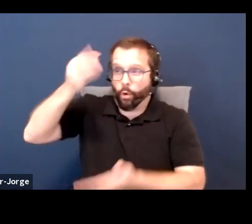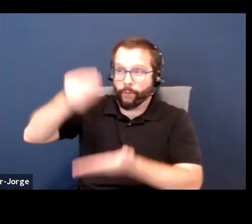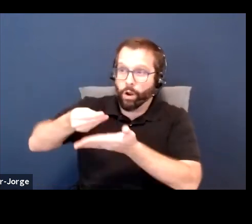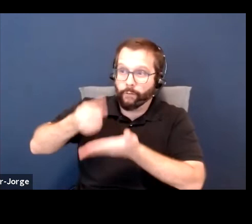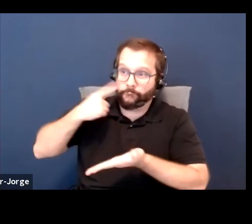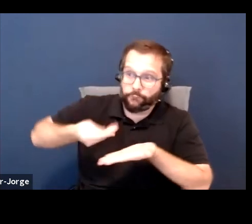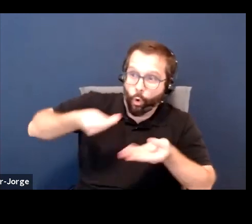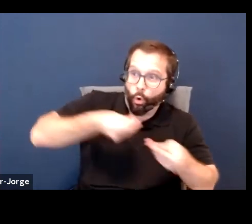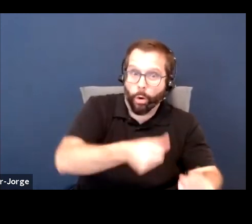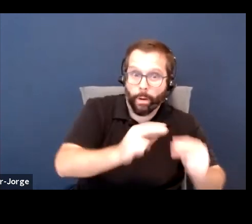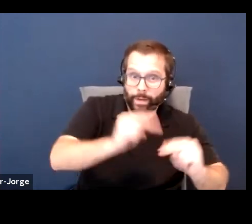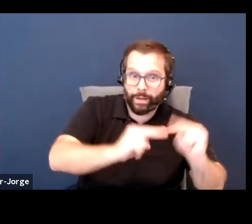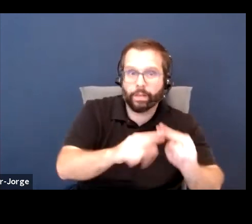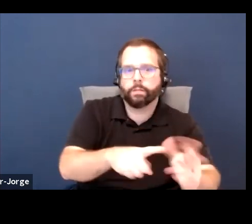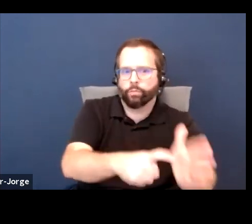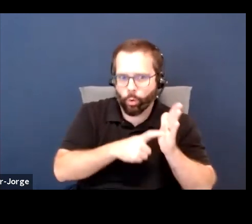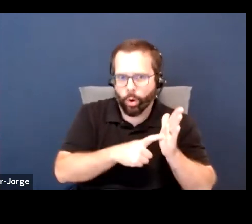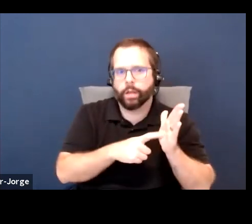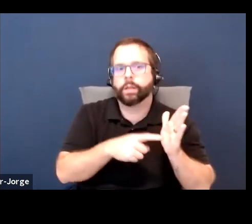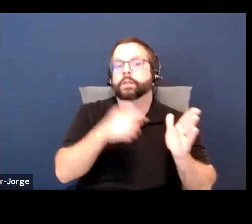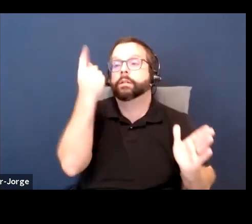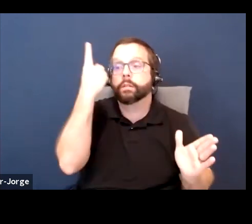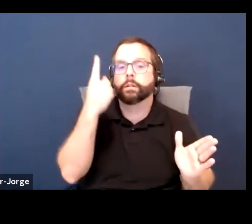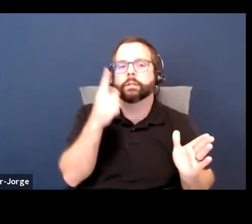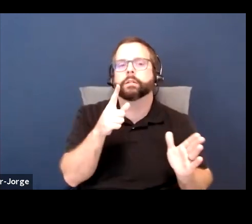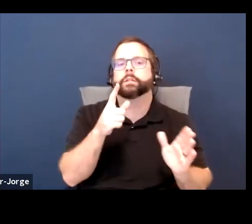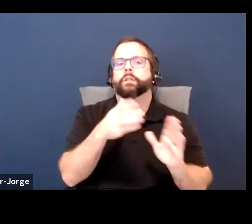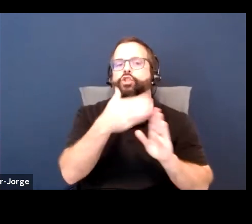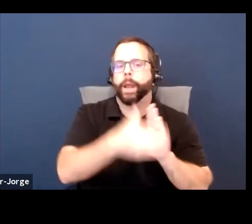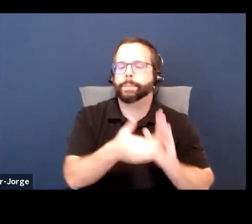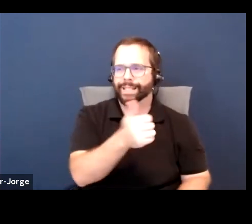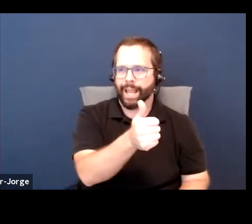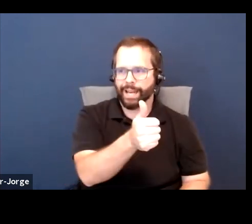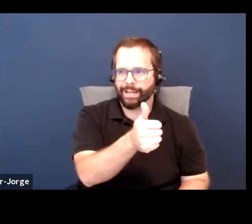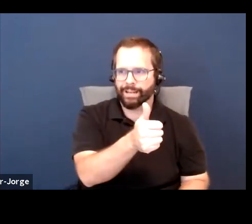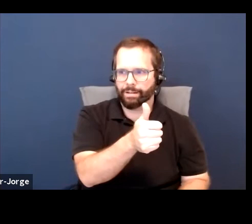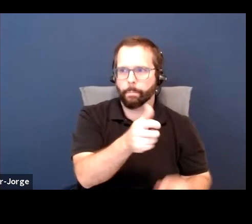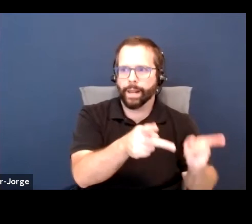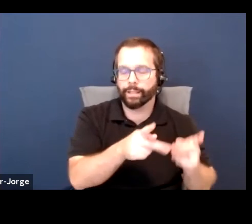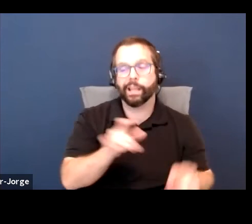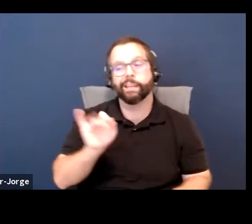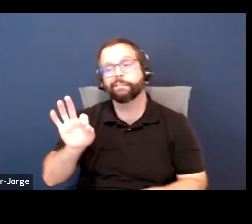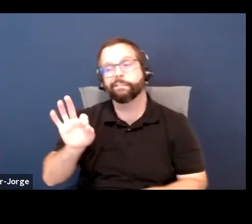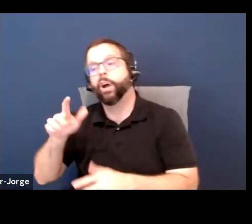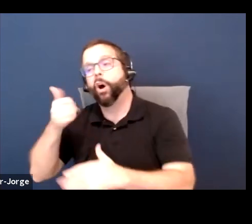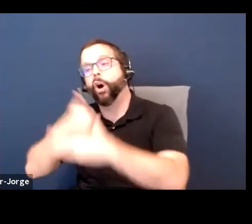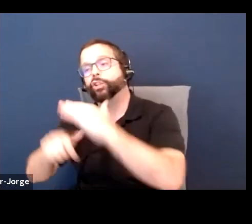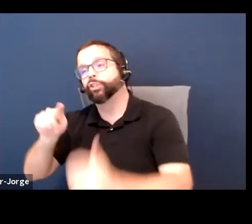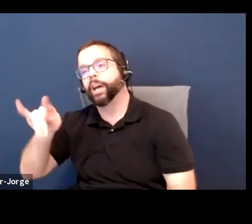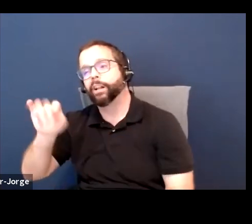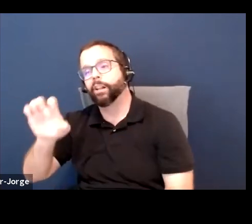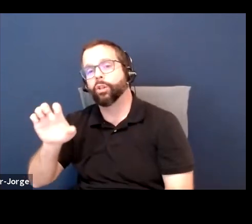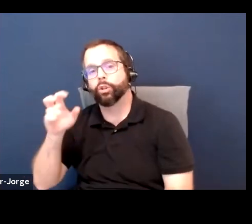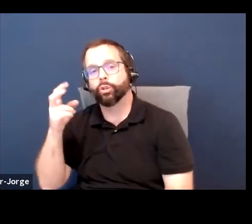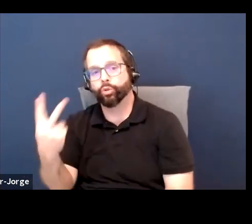Facilities. These are not enforceable for people covered under Title II or III of the ADA, but they're still considered